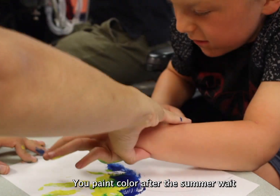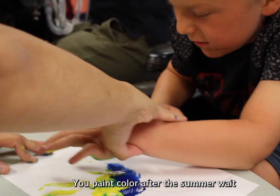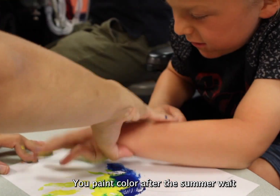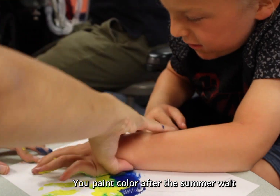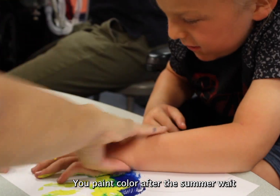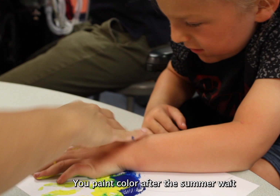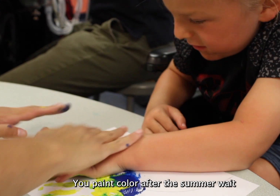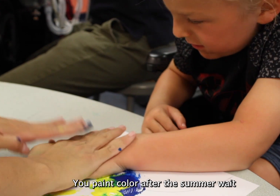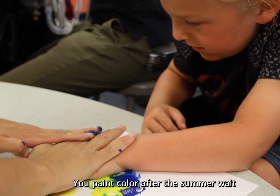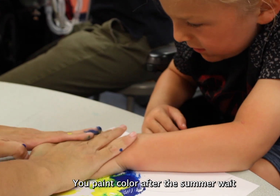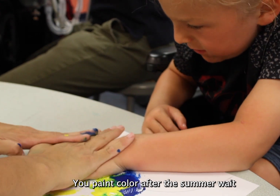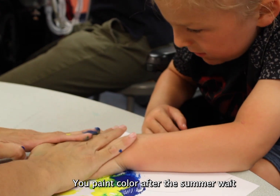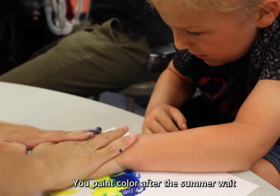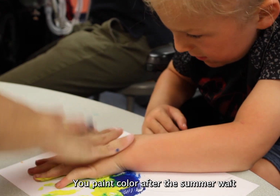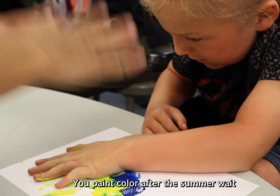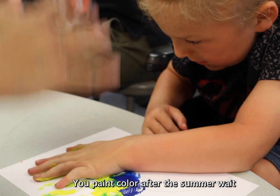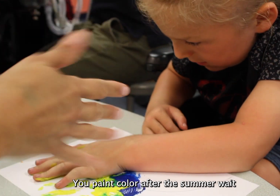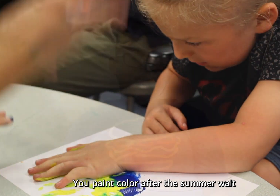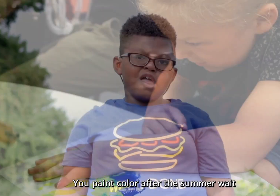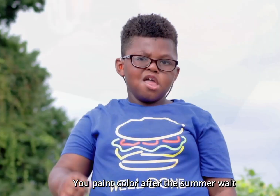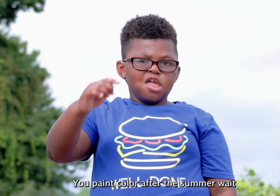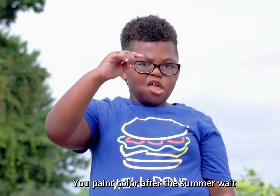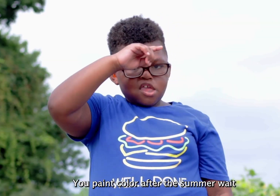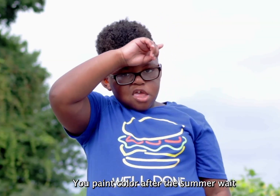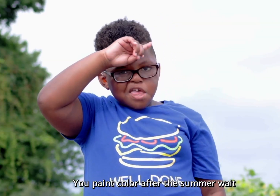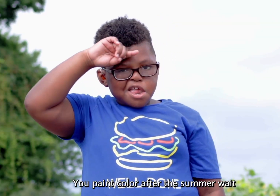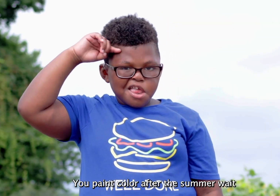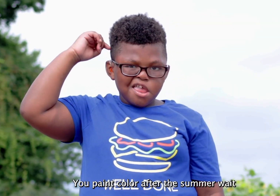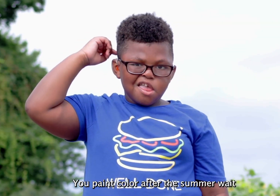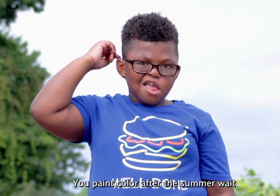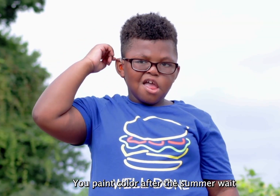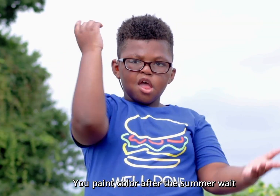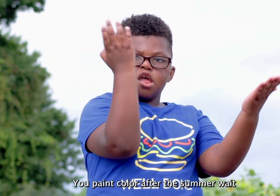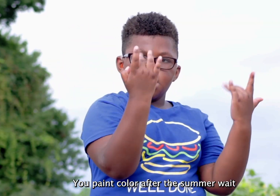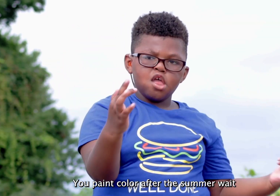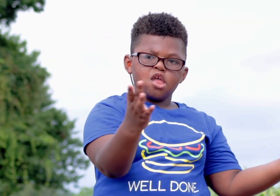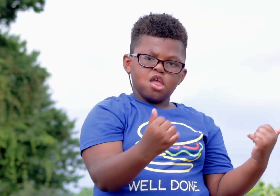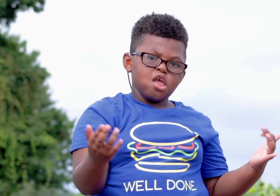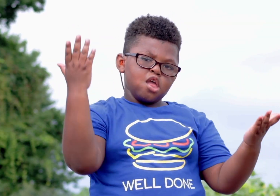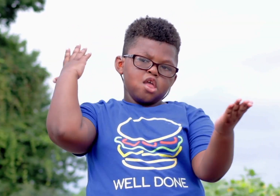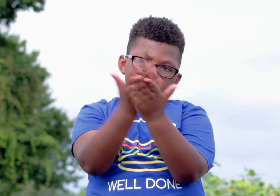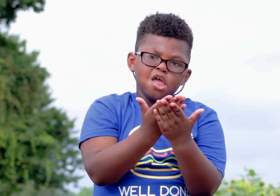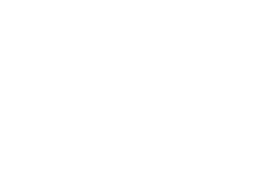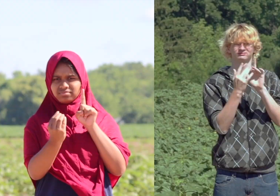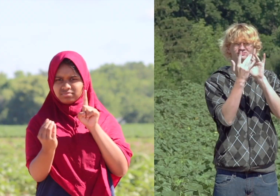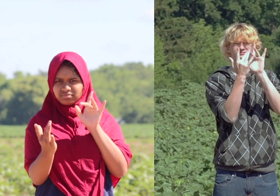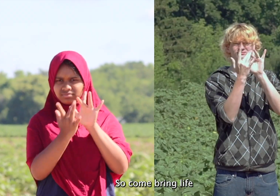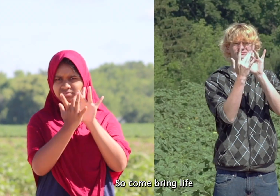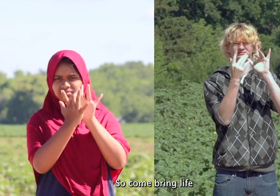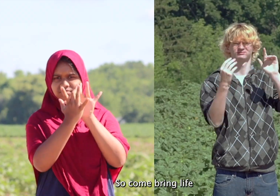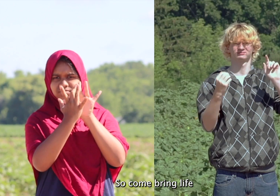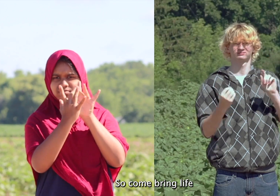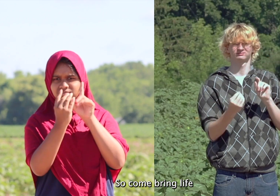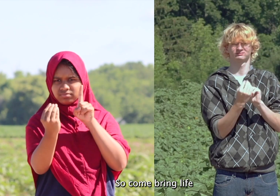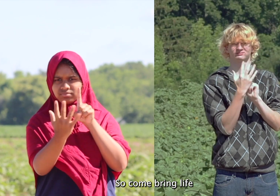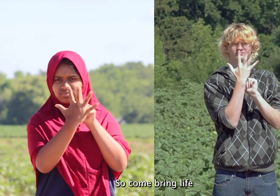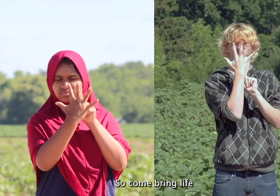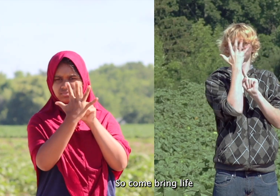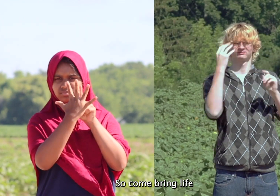You paint color after the summer away. So come bring